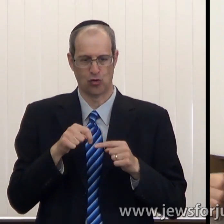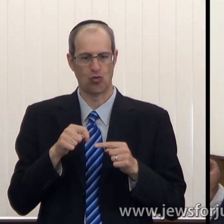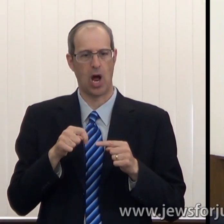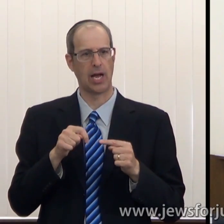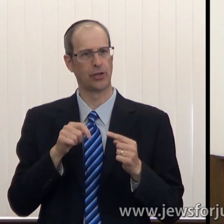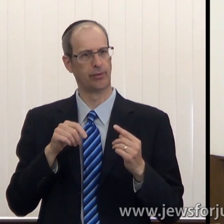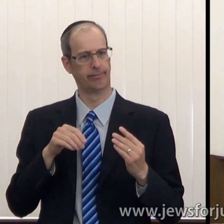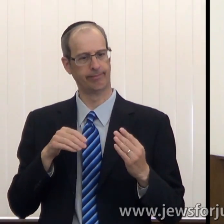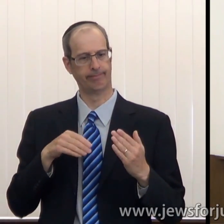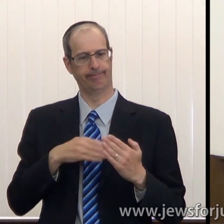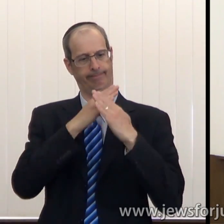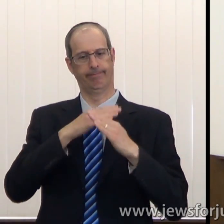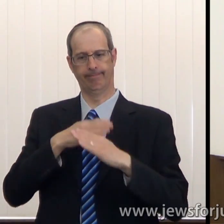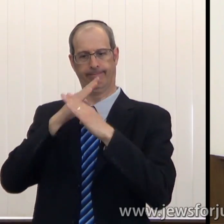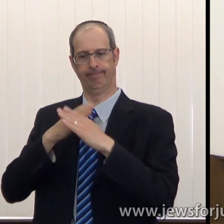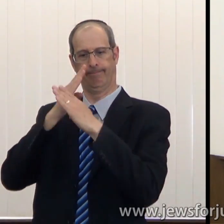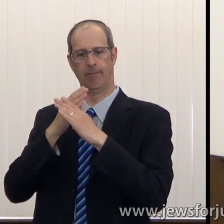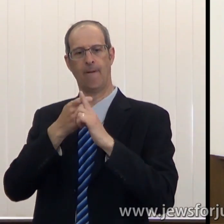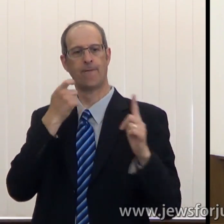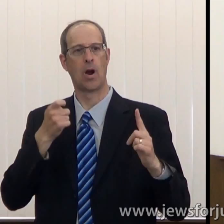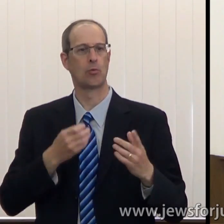of us growing.